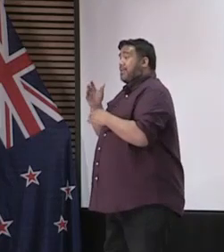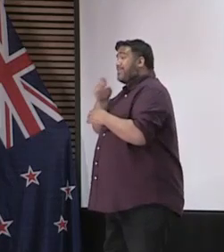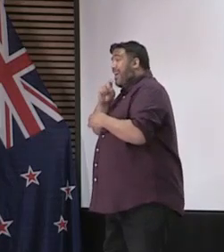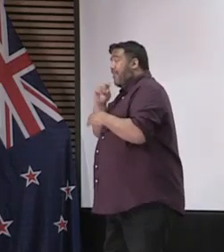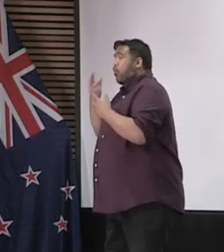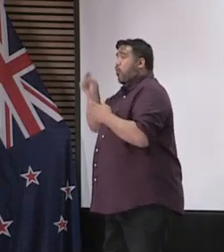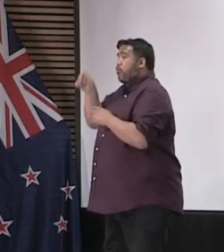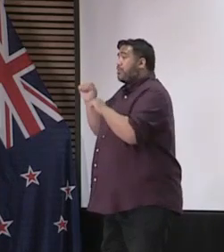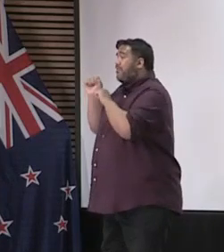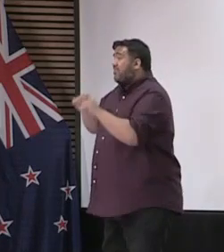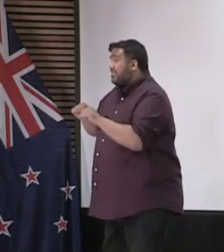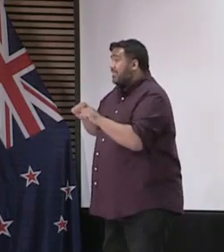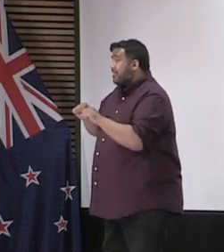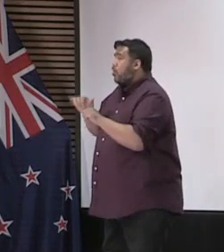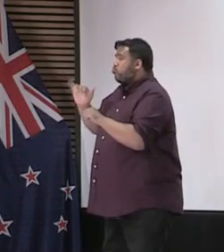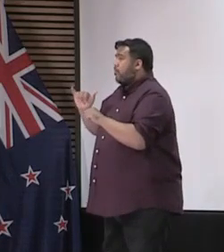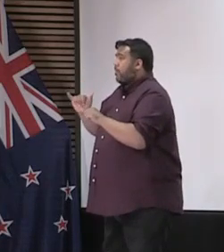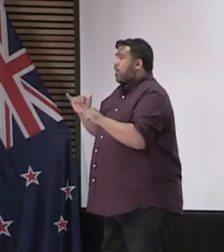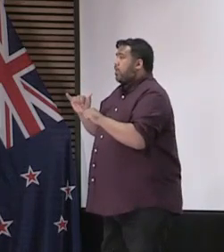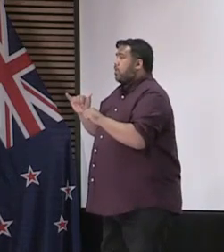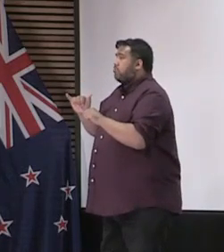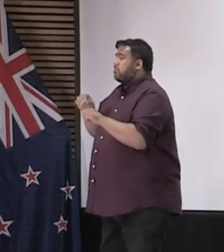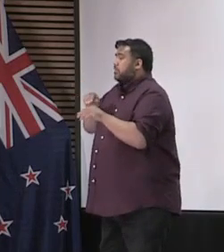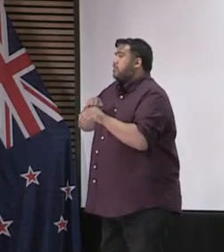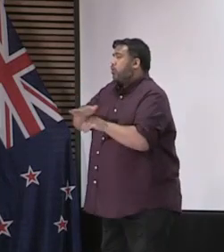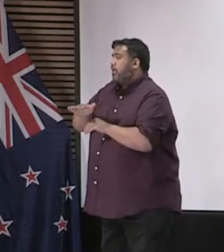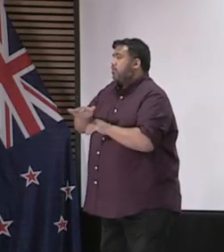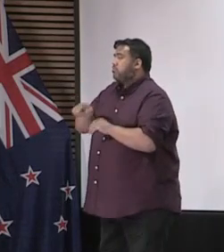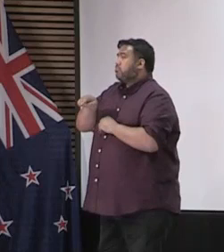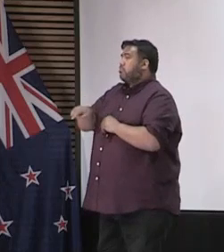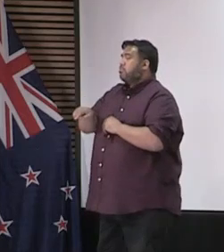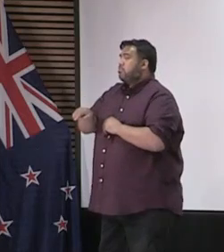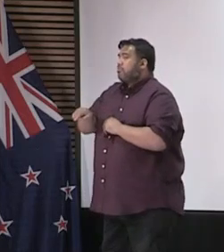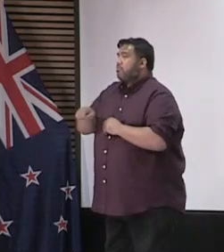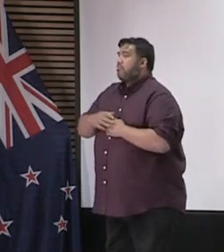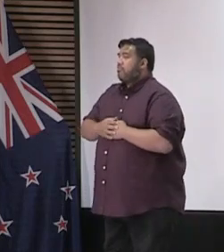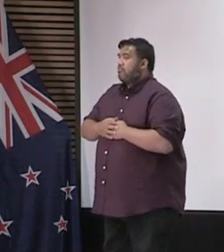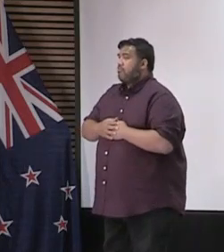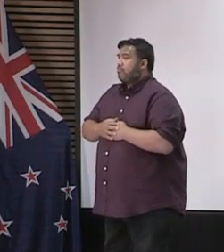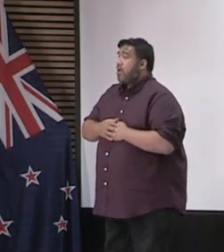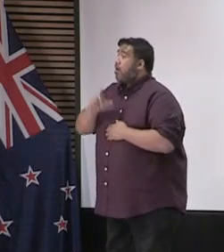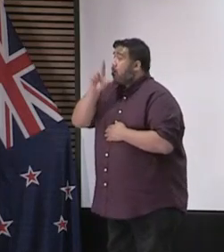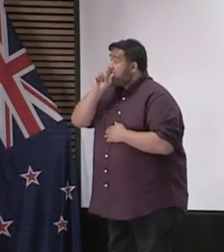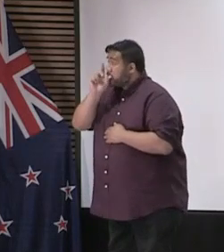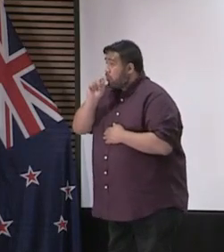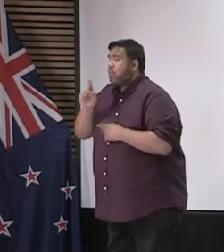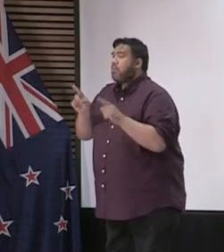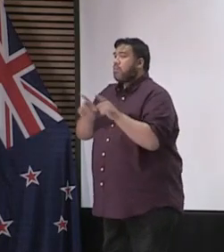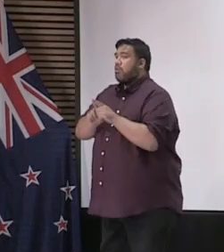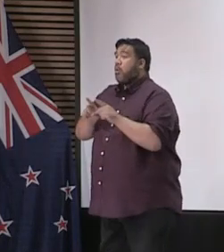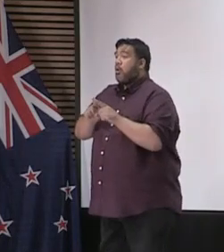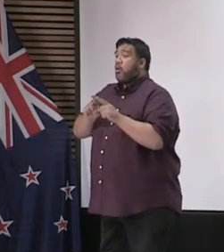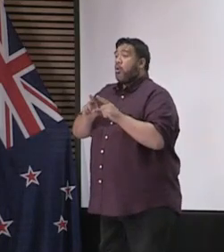visitor. And so the way that it was introduced may well have been because someone who was in the rest